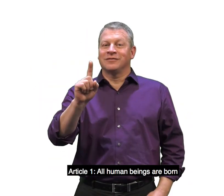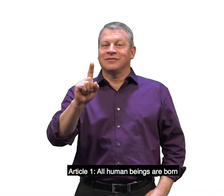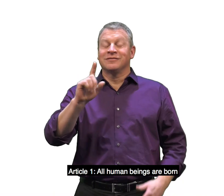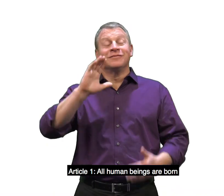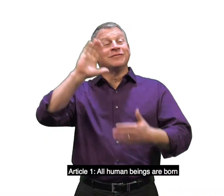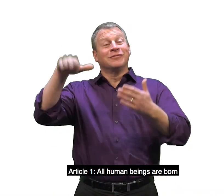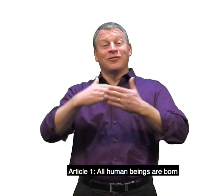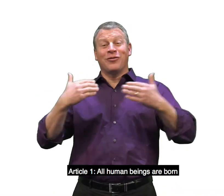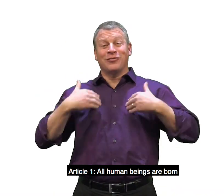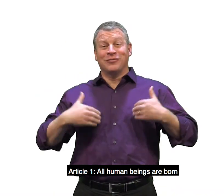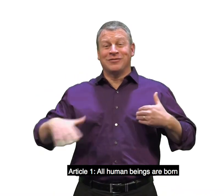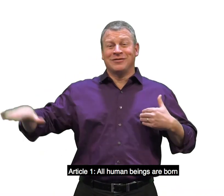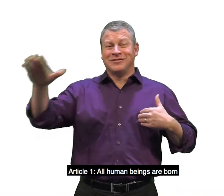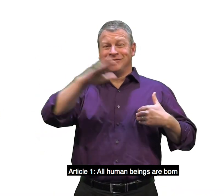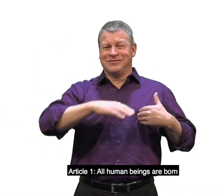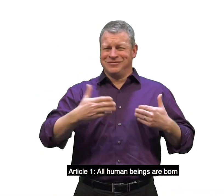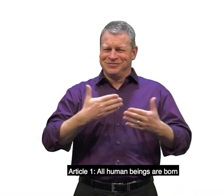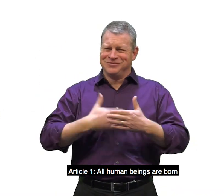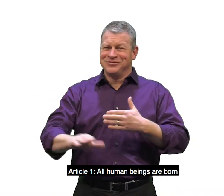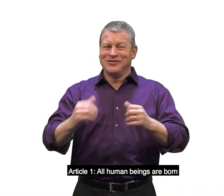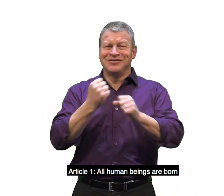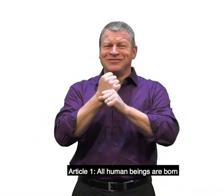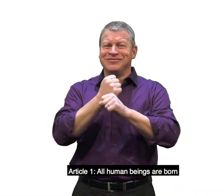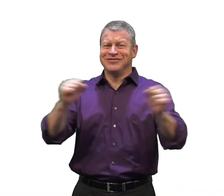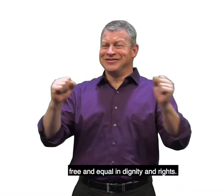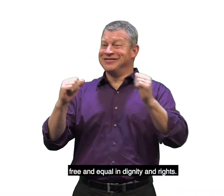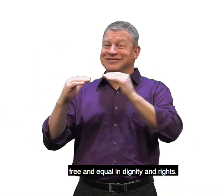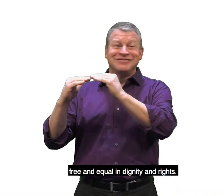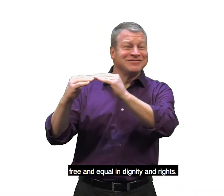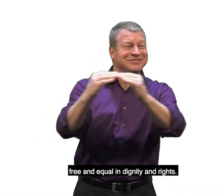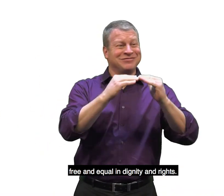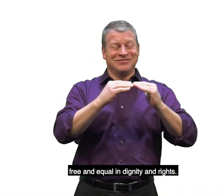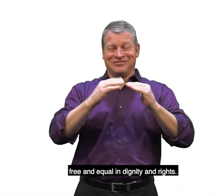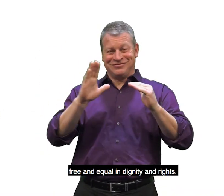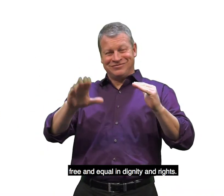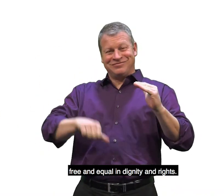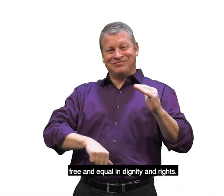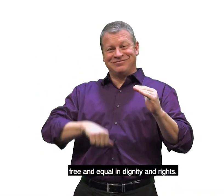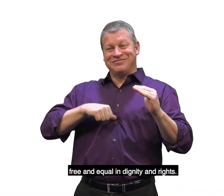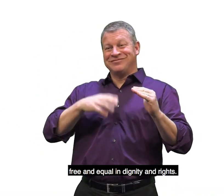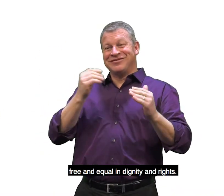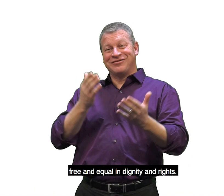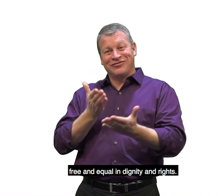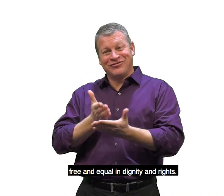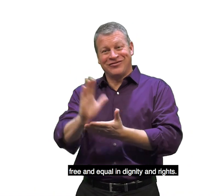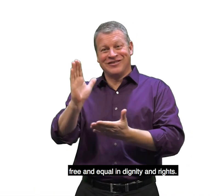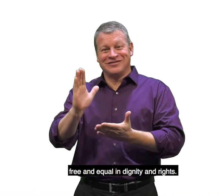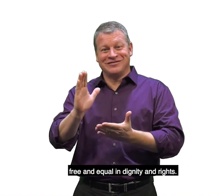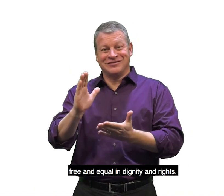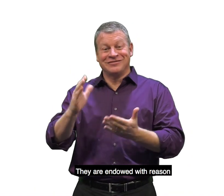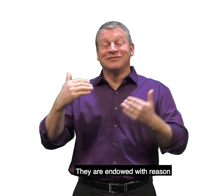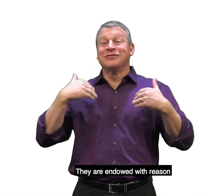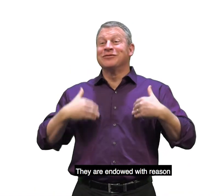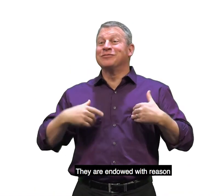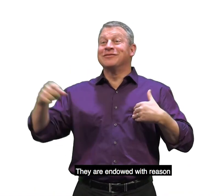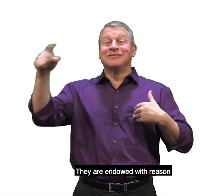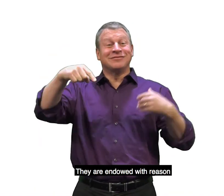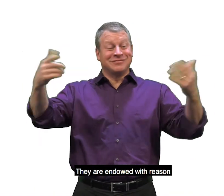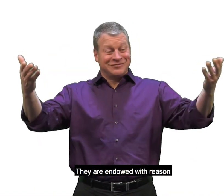Article 1. All human beings are born free and equal in dignity and rights. They are endowed